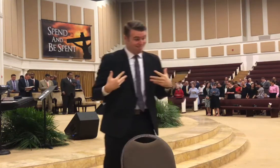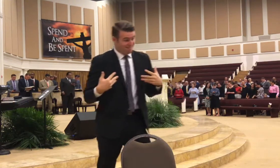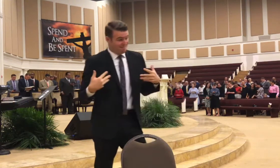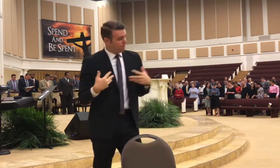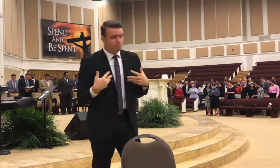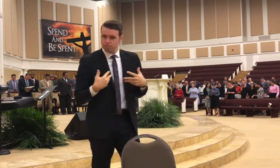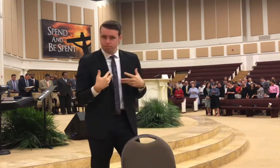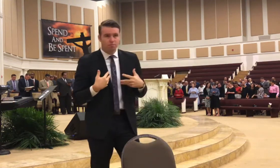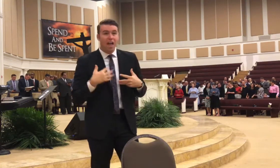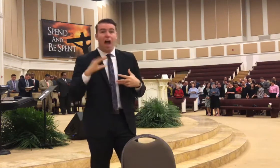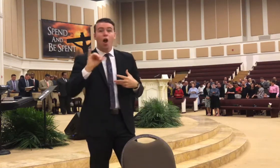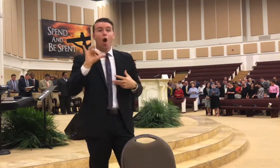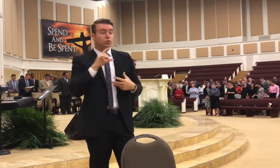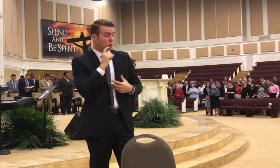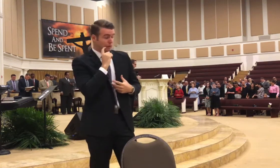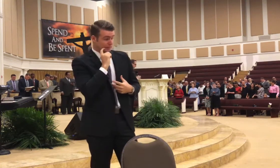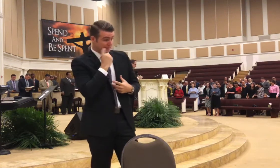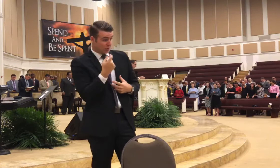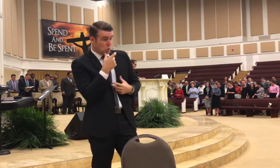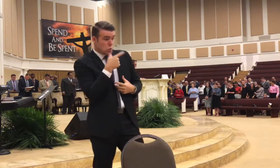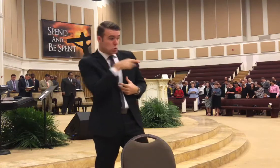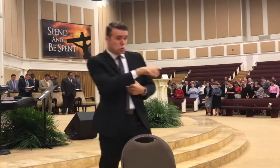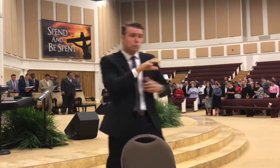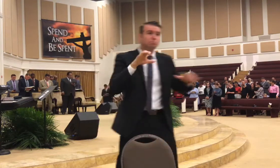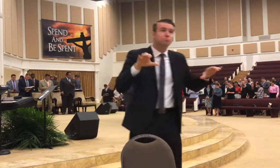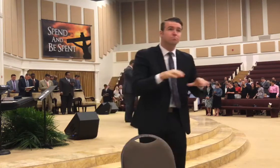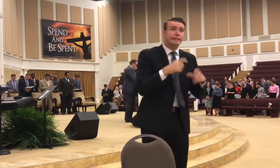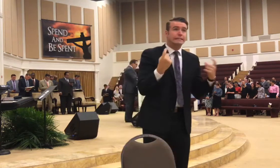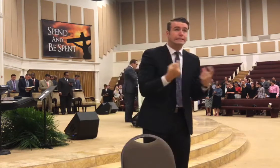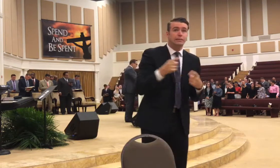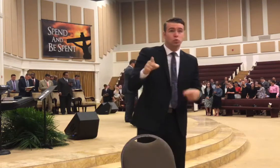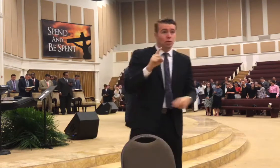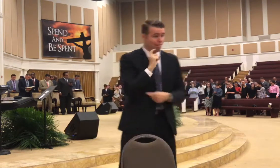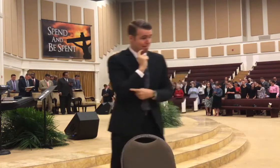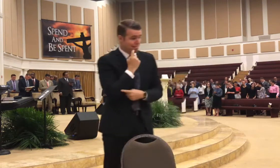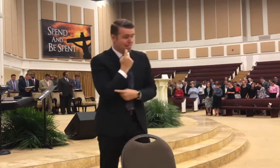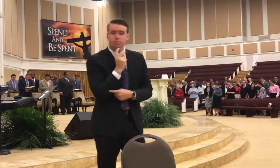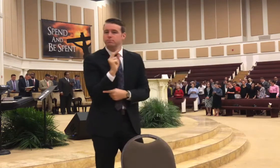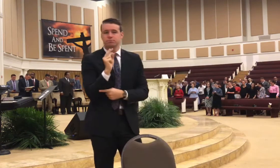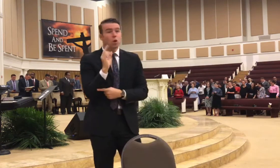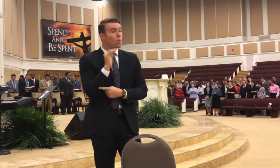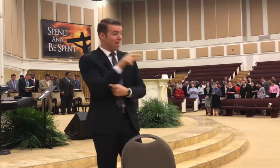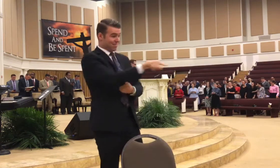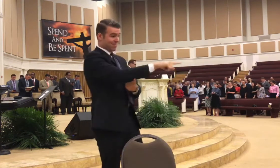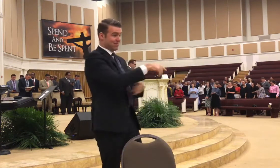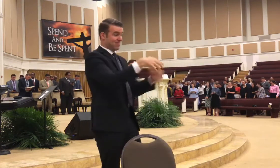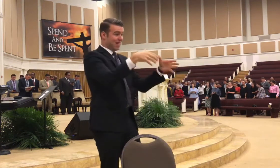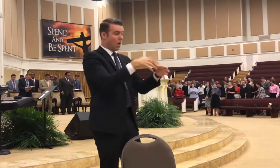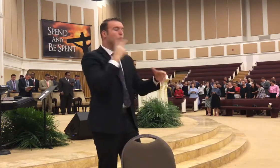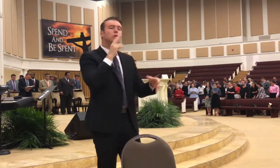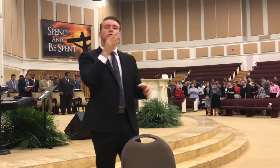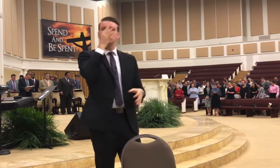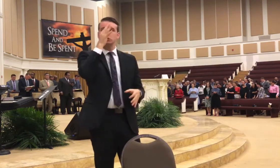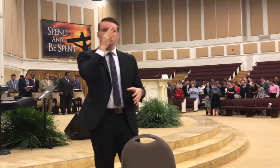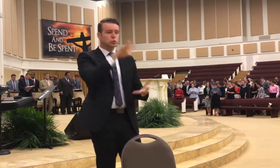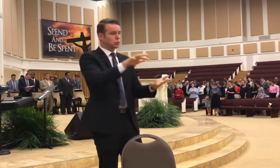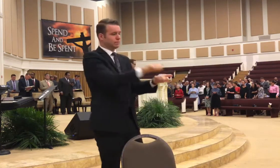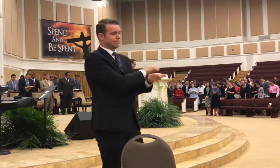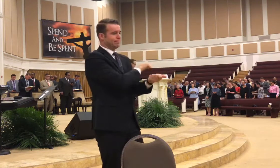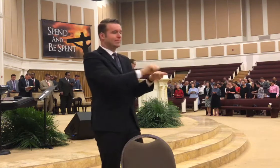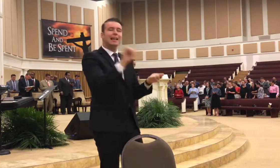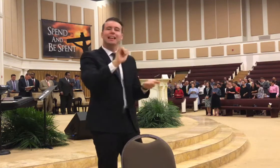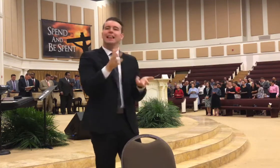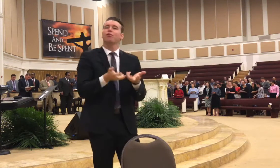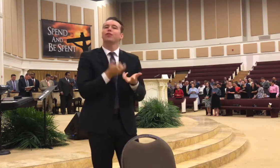Neither be thou envious against the workers of iniquity. For they shall soon be cut down like the